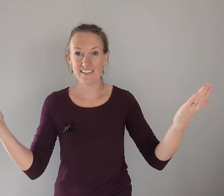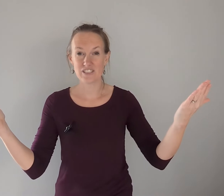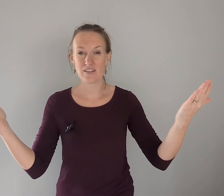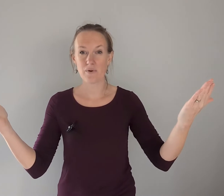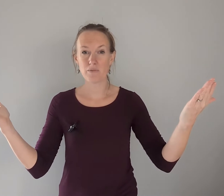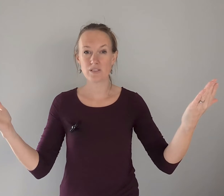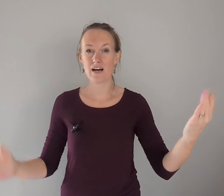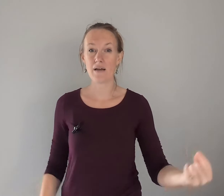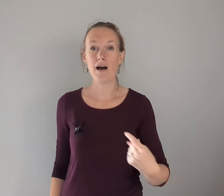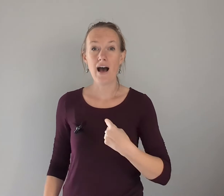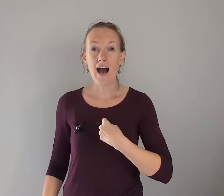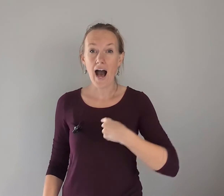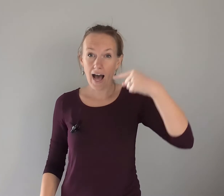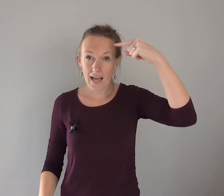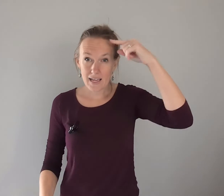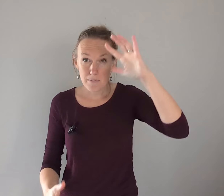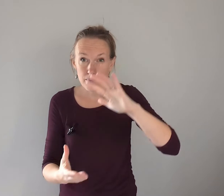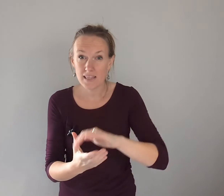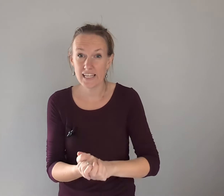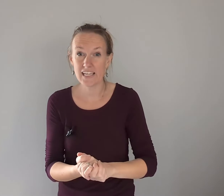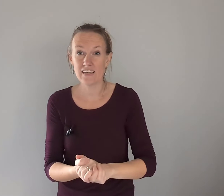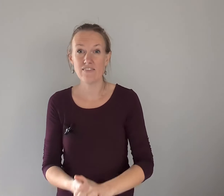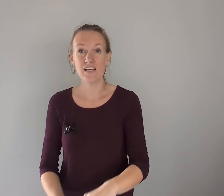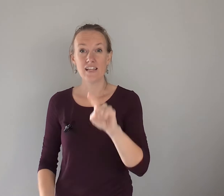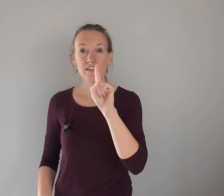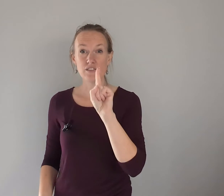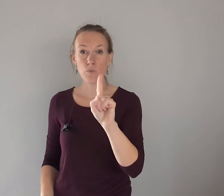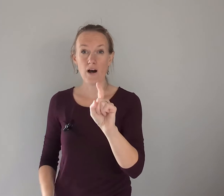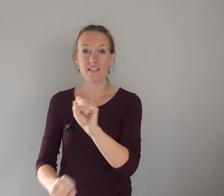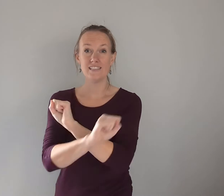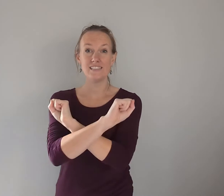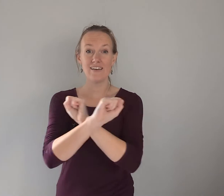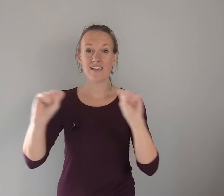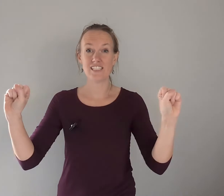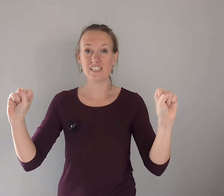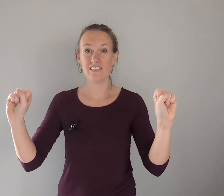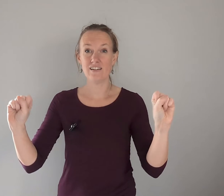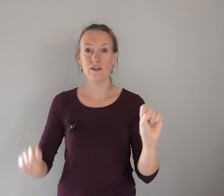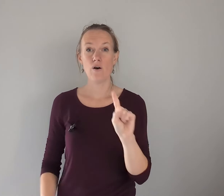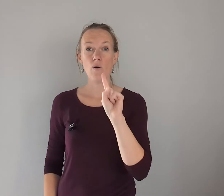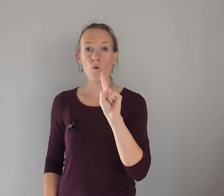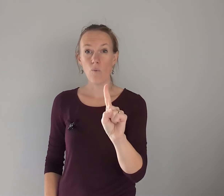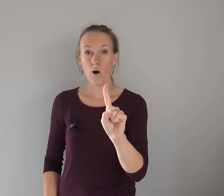let's try that one more time. I believe there's one salvation,